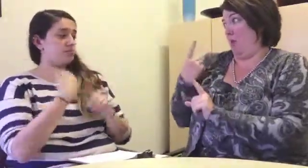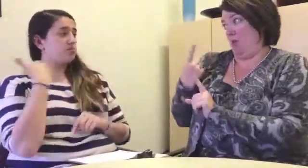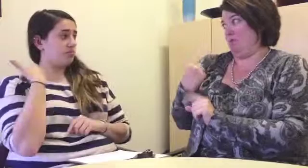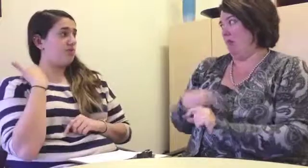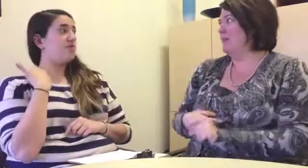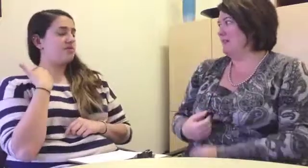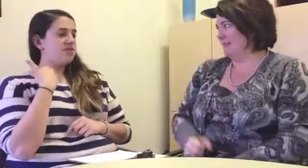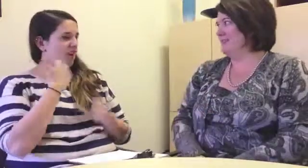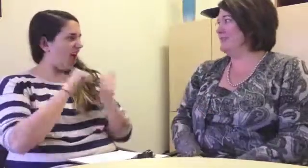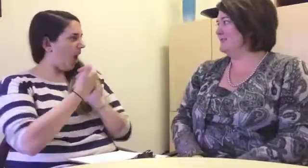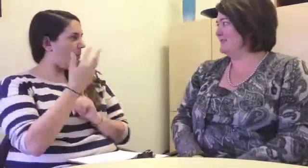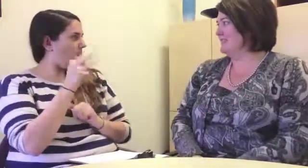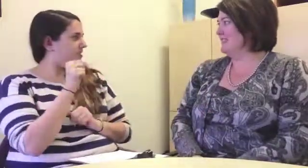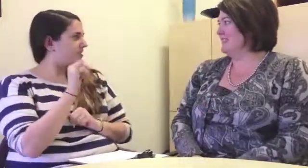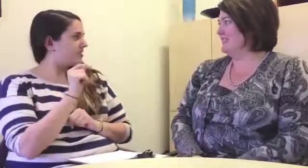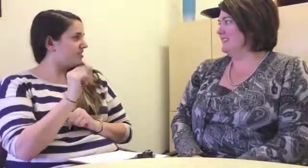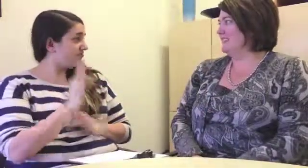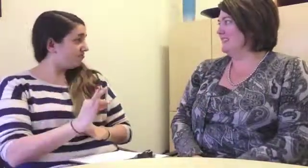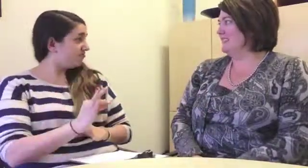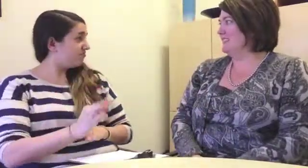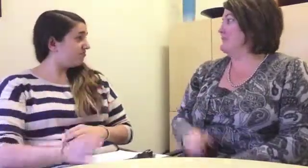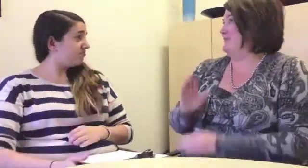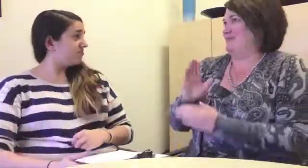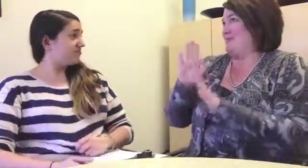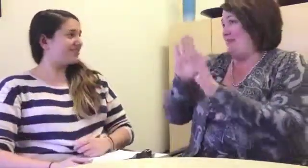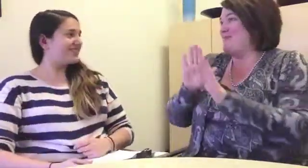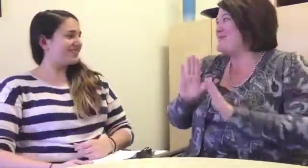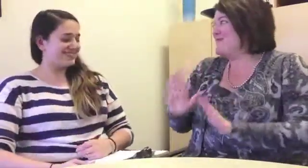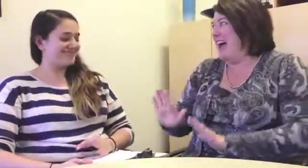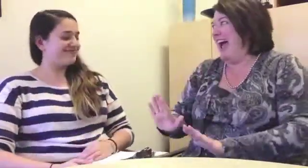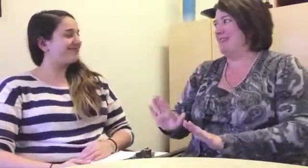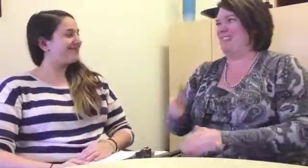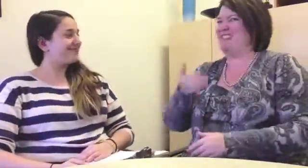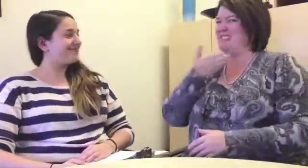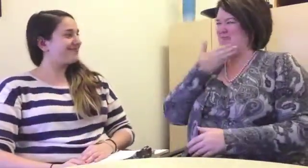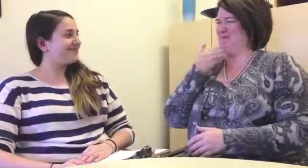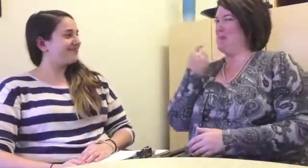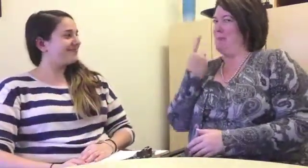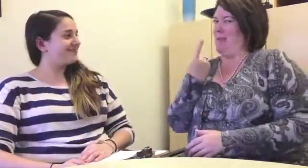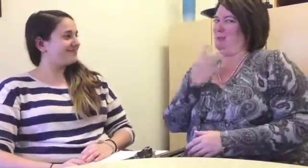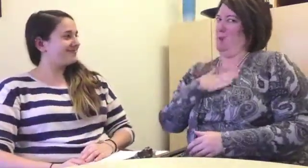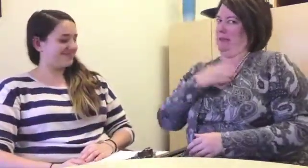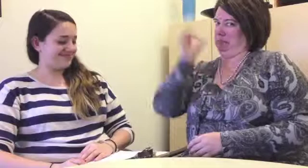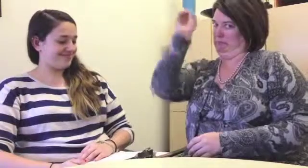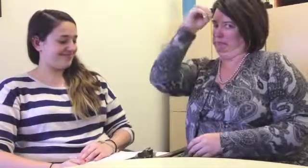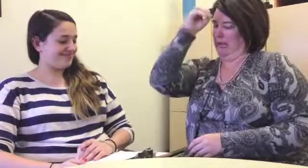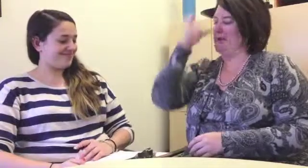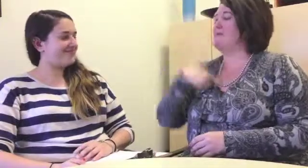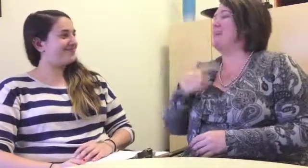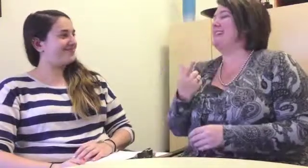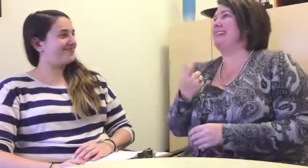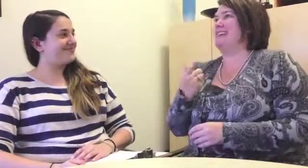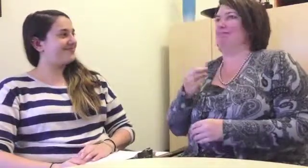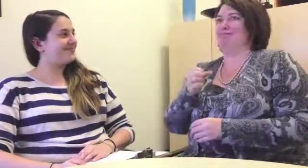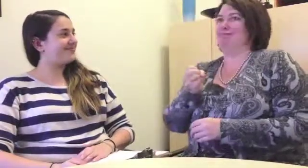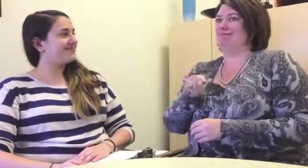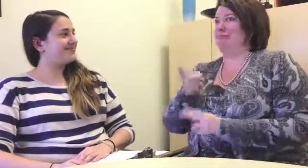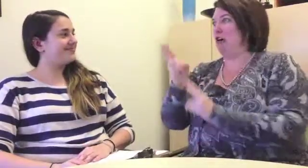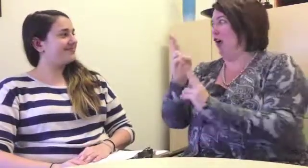month, right? Yeah, just a month ago. So how did it go? Oh, it was fabulous. In my opinion, it was the best one we've